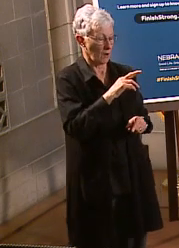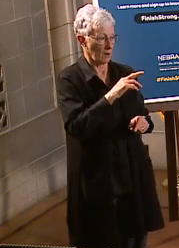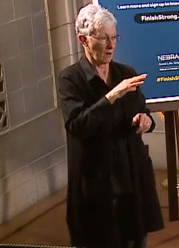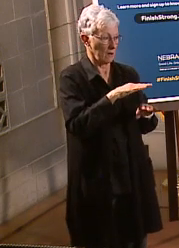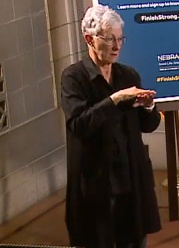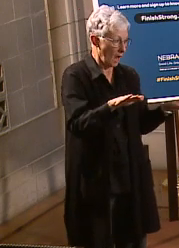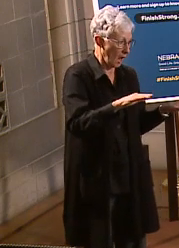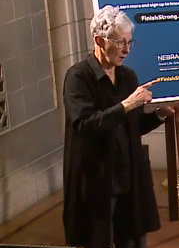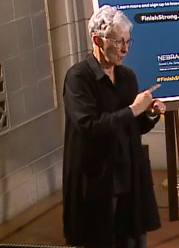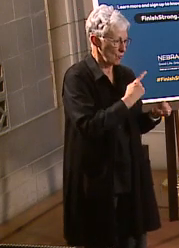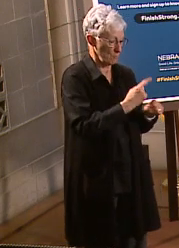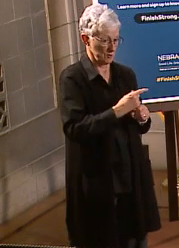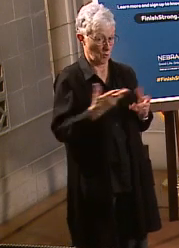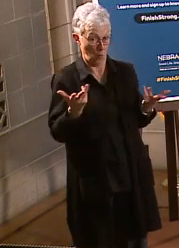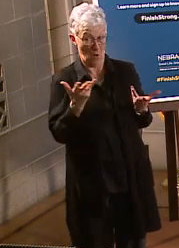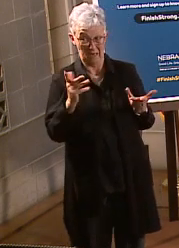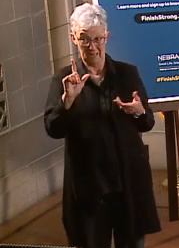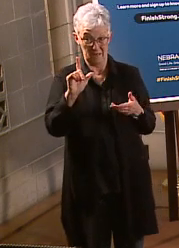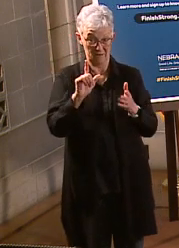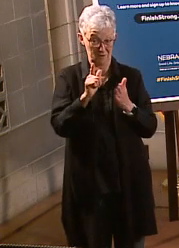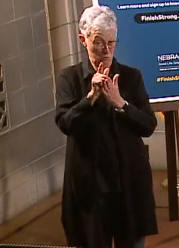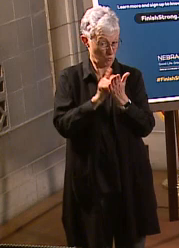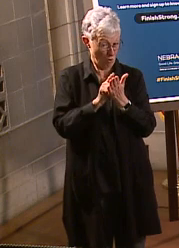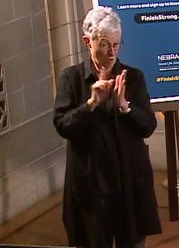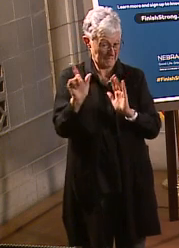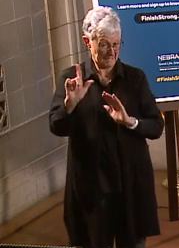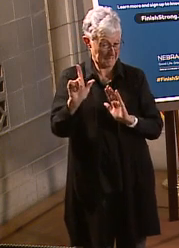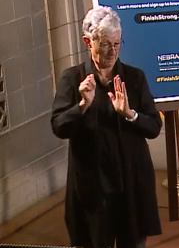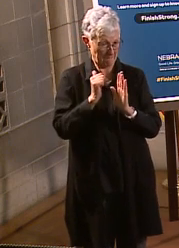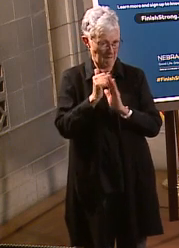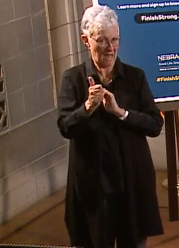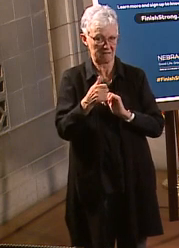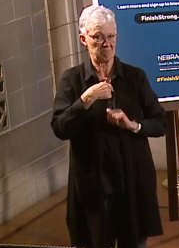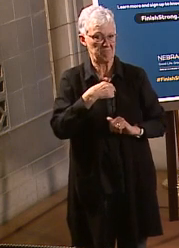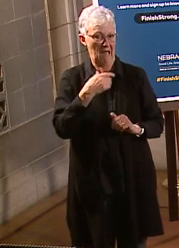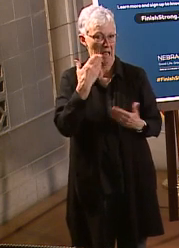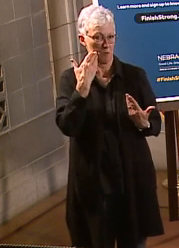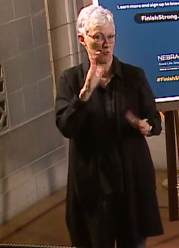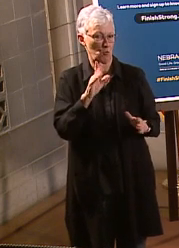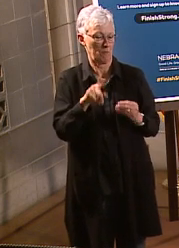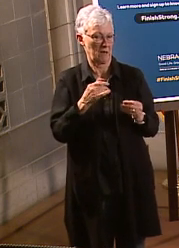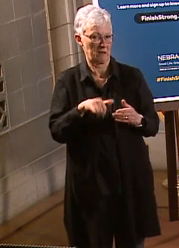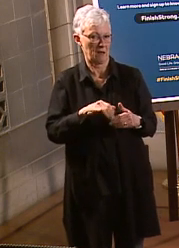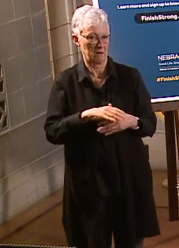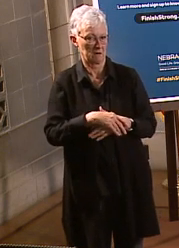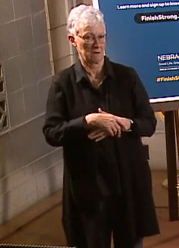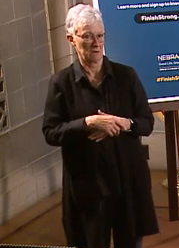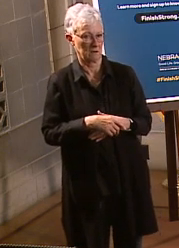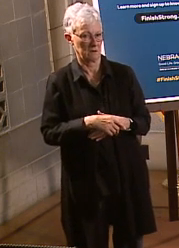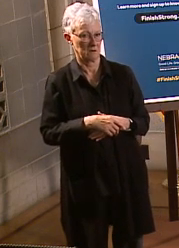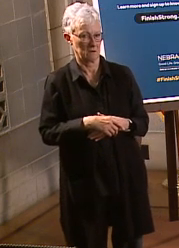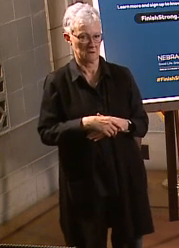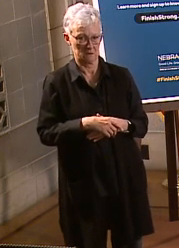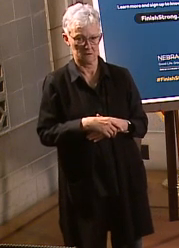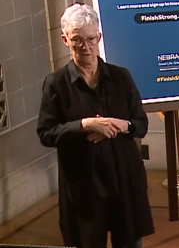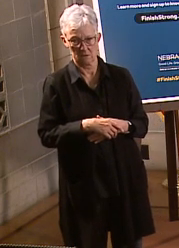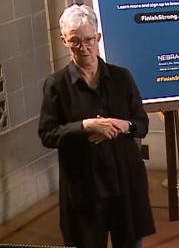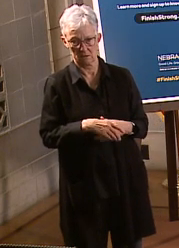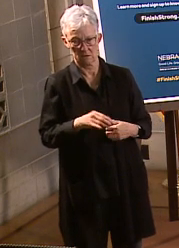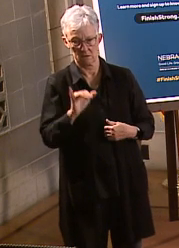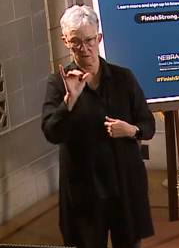Lincoln did, so I can't speak to what Lincoln did, or I haven't looked at any of the bills that we've got here. Are these healthcare treatments or are